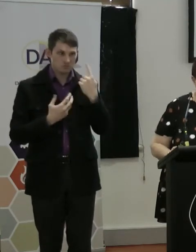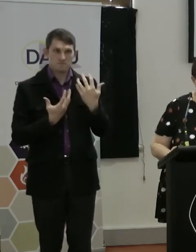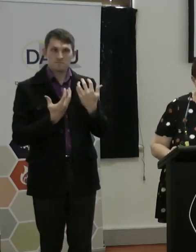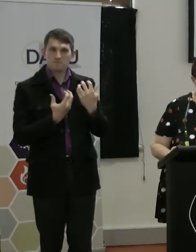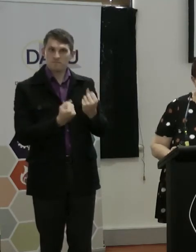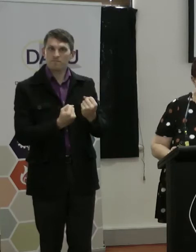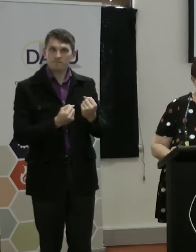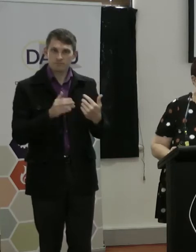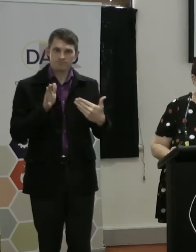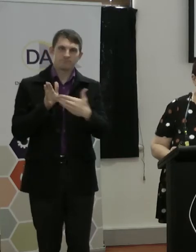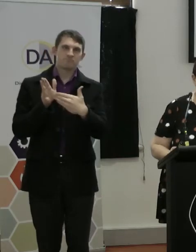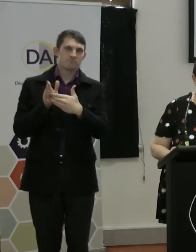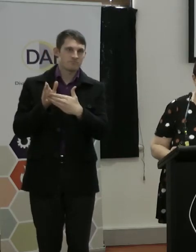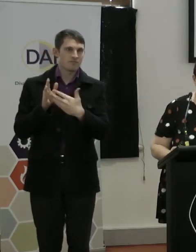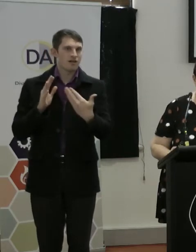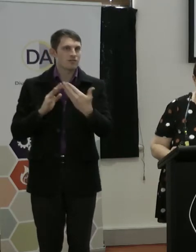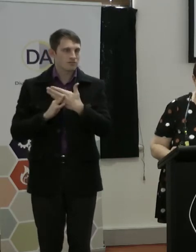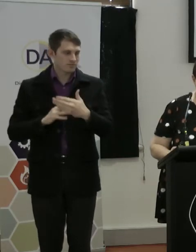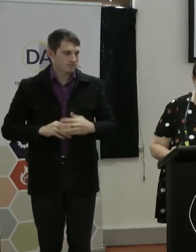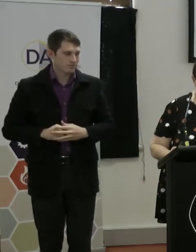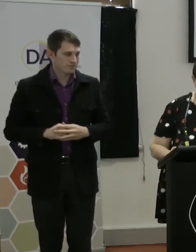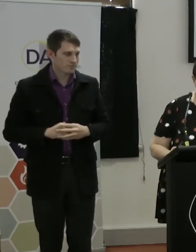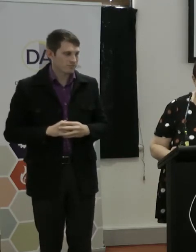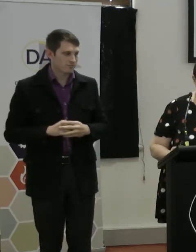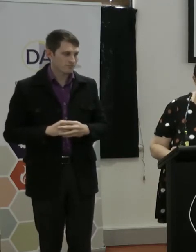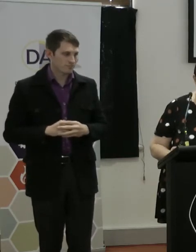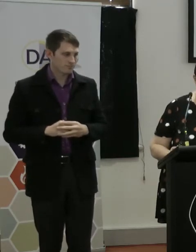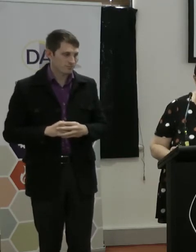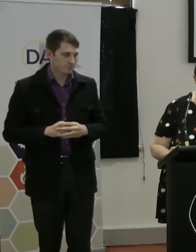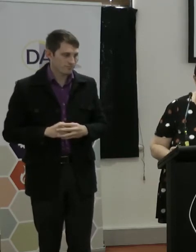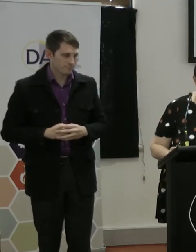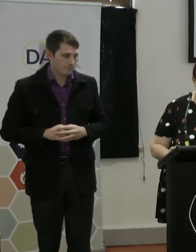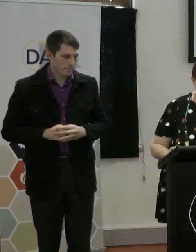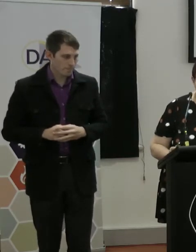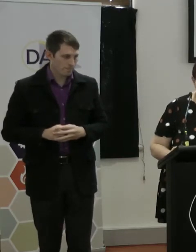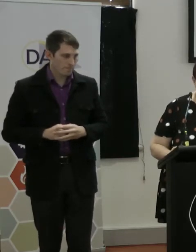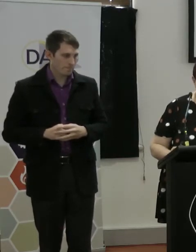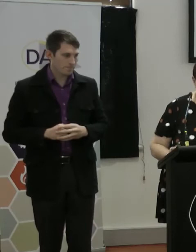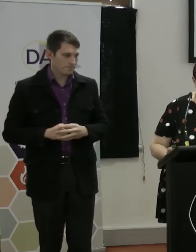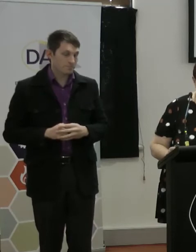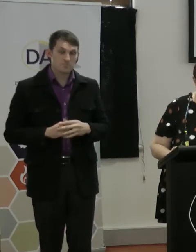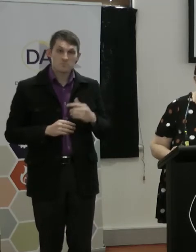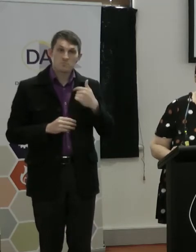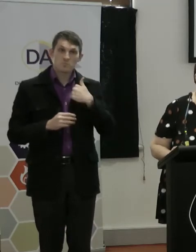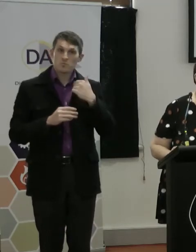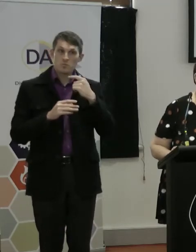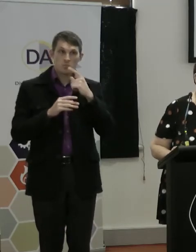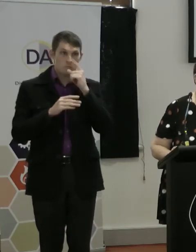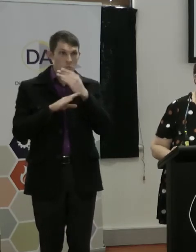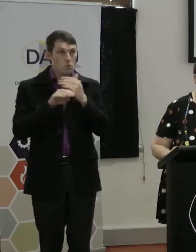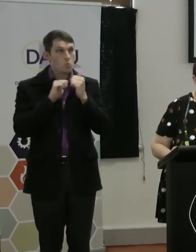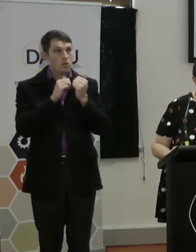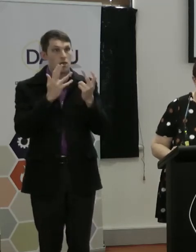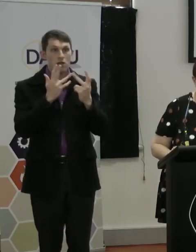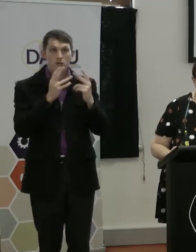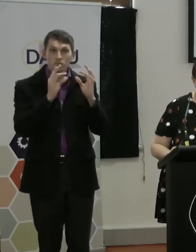that might occur in any of your practice in relation to the scheme. We can work with other providers to ensure